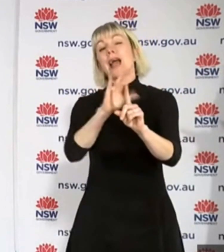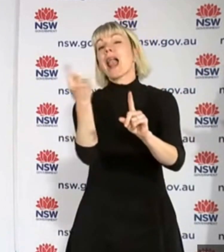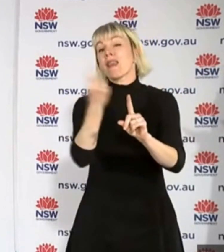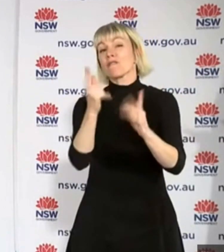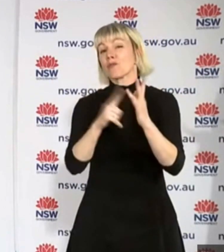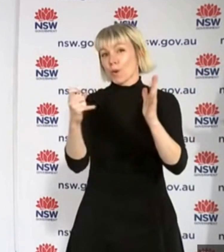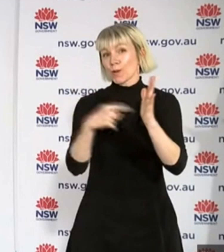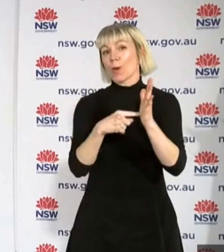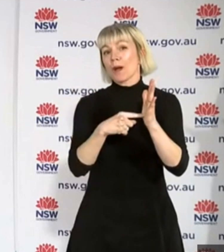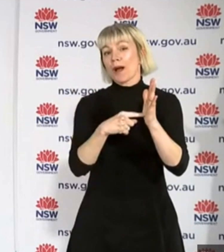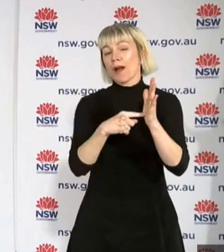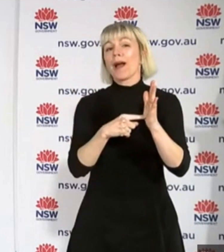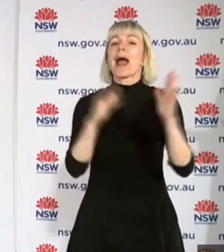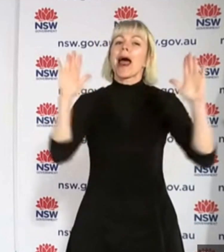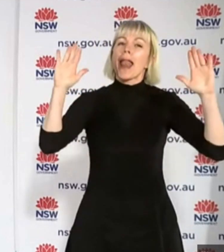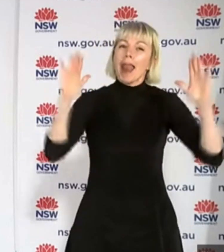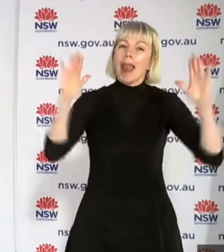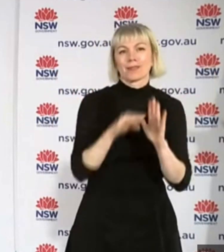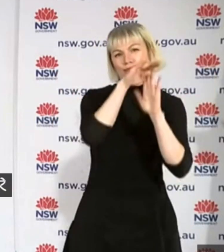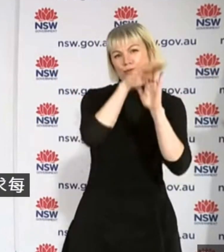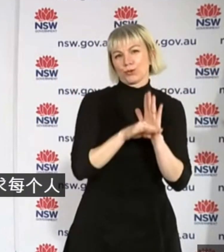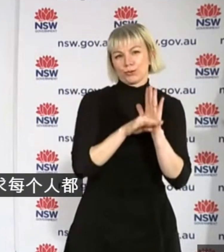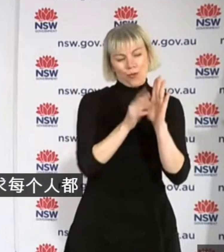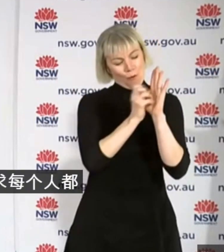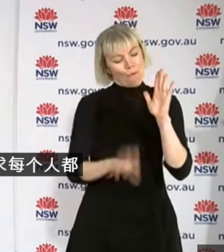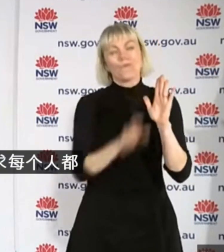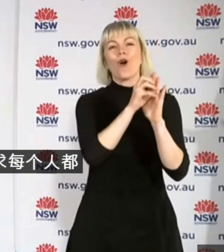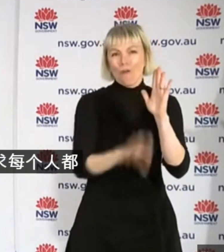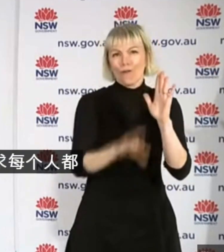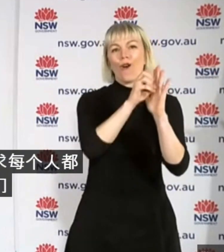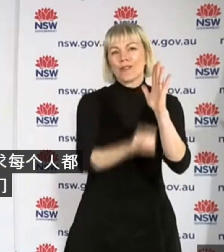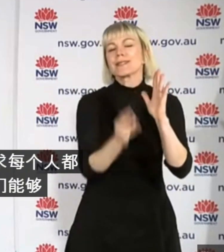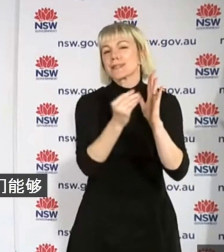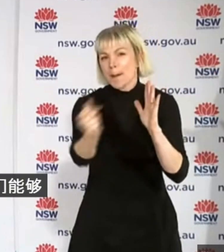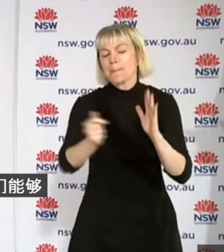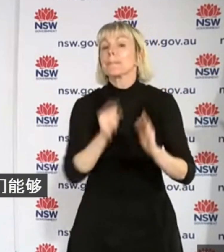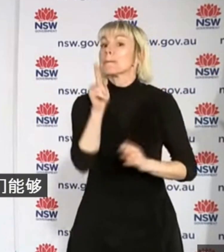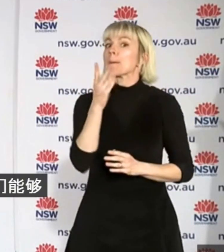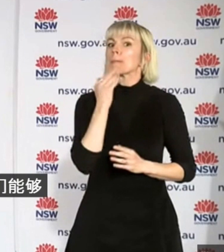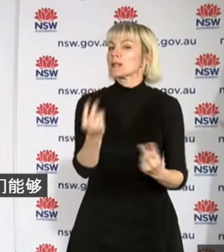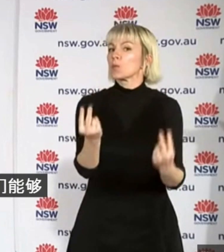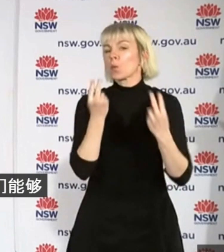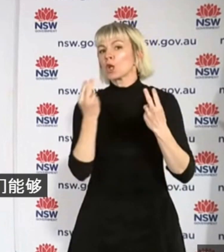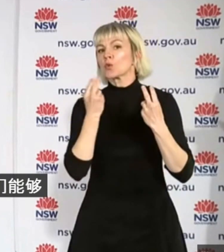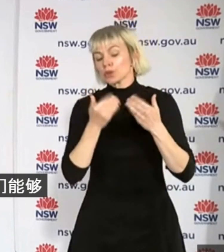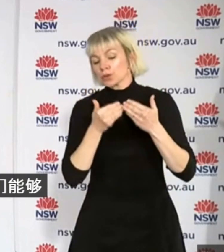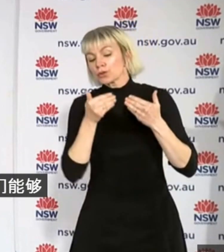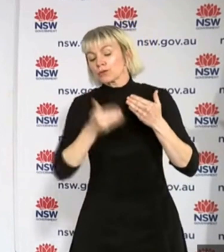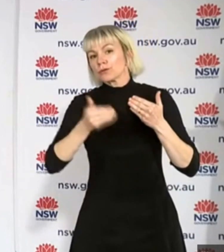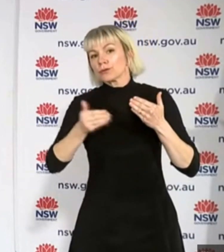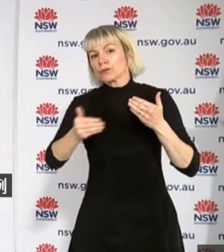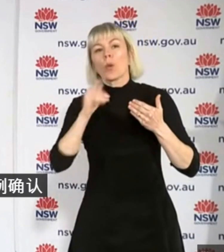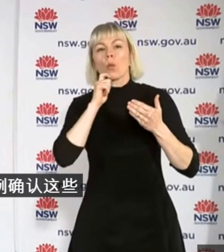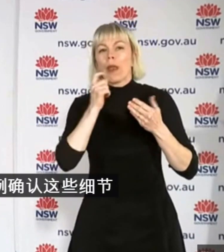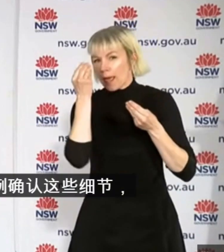kick in, and 80% will happen about a fortnight after that. But we ask everybody obviously to stay tuned so we can confirm those details.